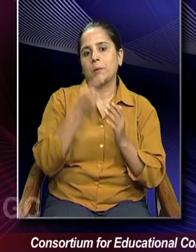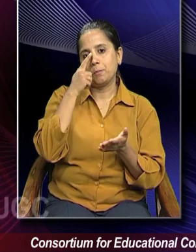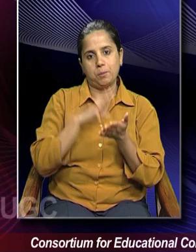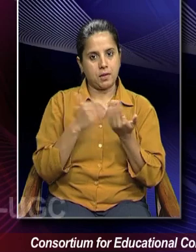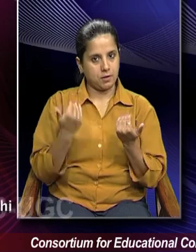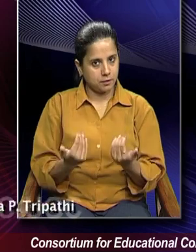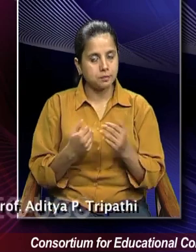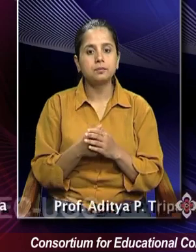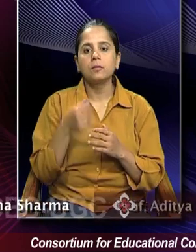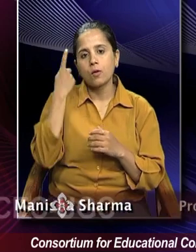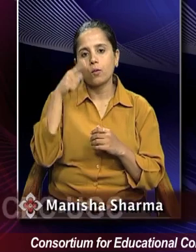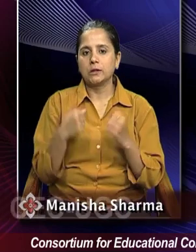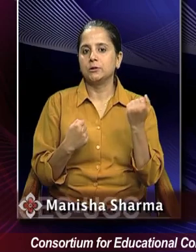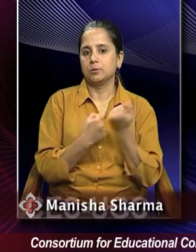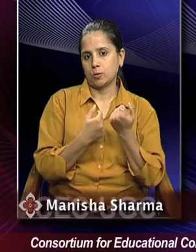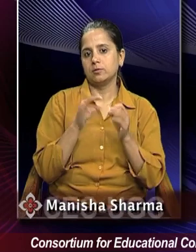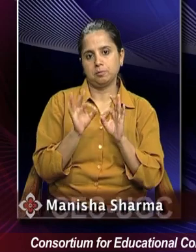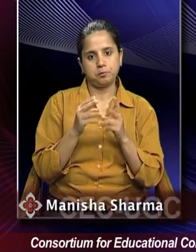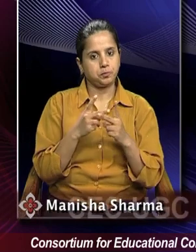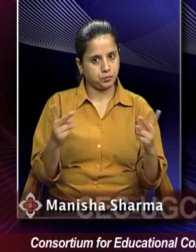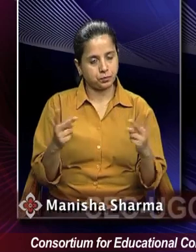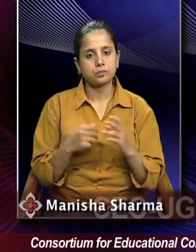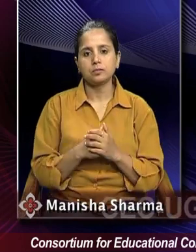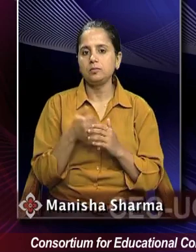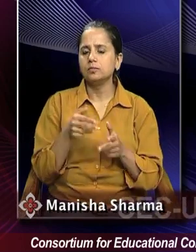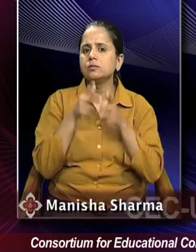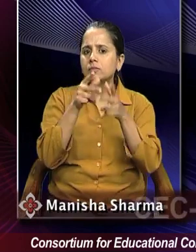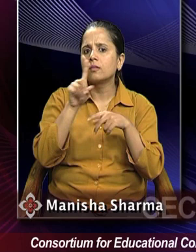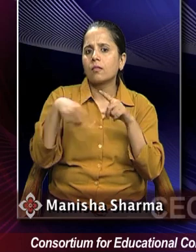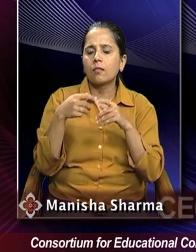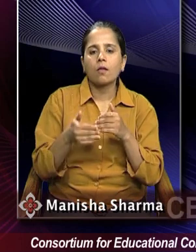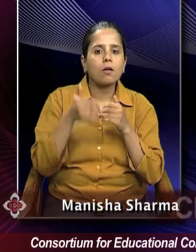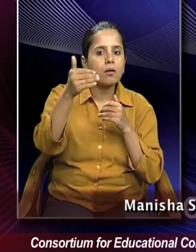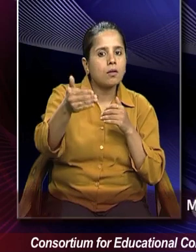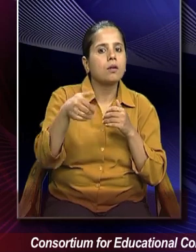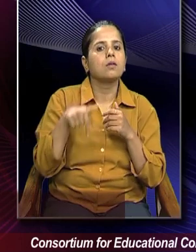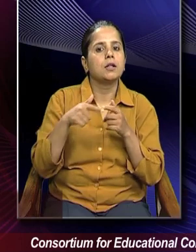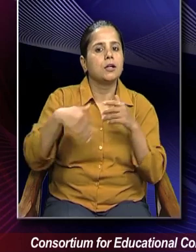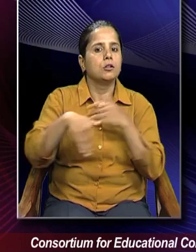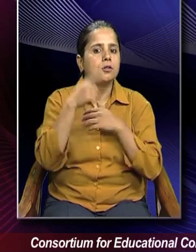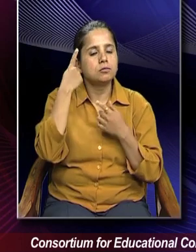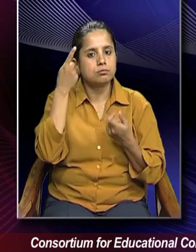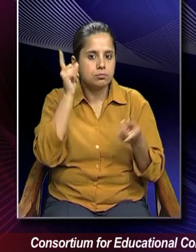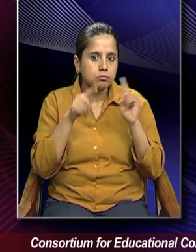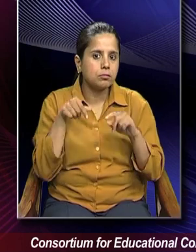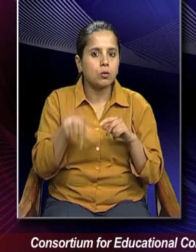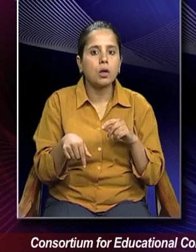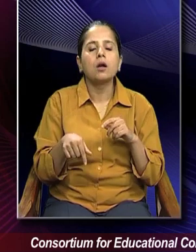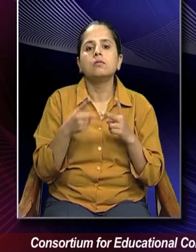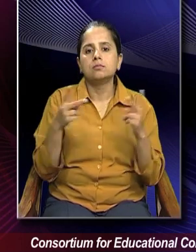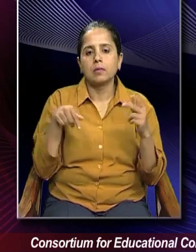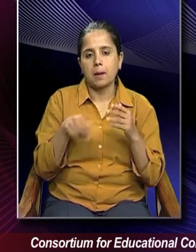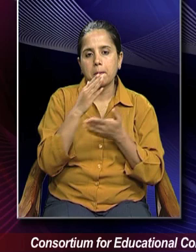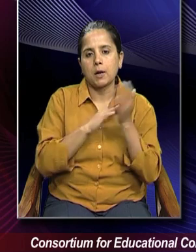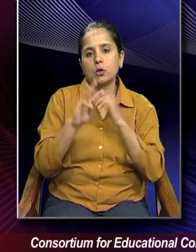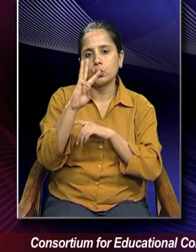Manisha for assistance, and we will be telling you about forward engineering for strategic gearing. This is going to be part 3